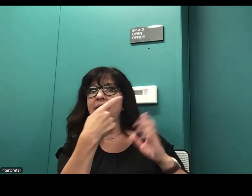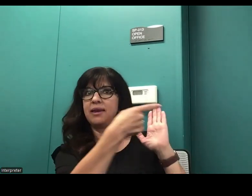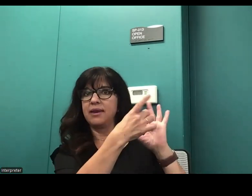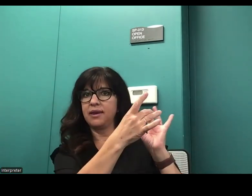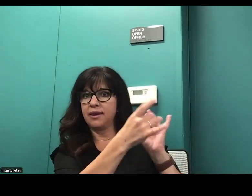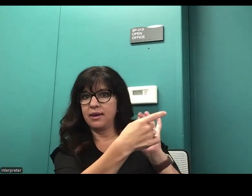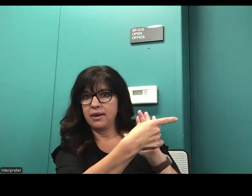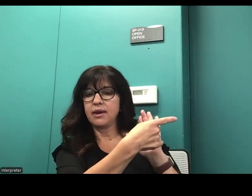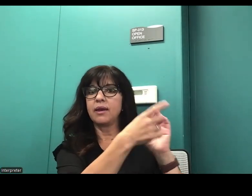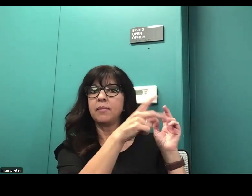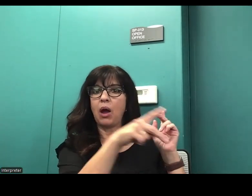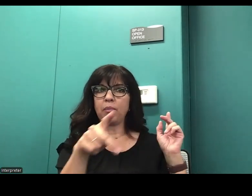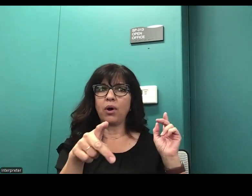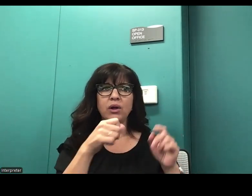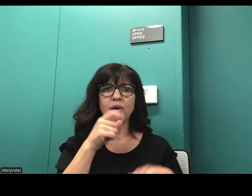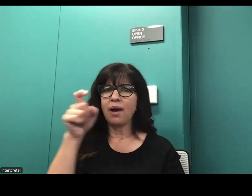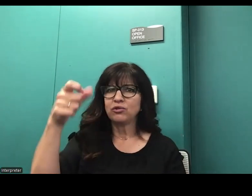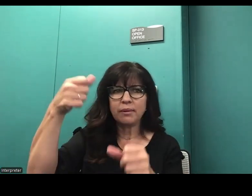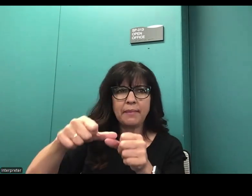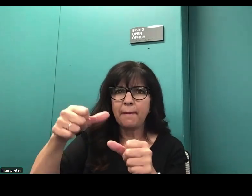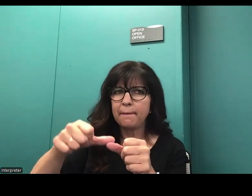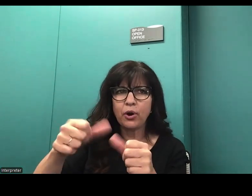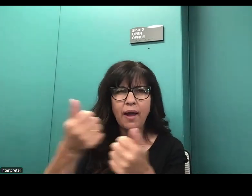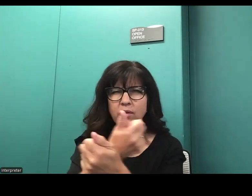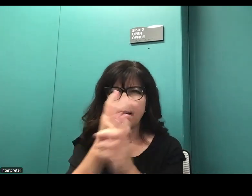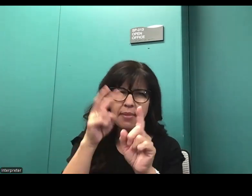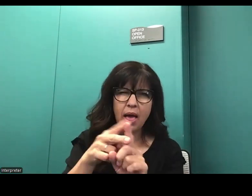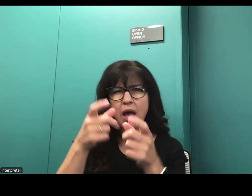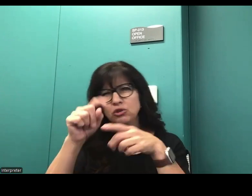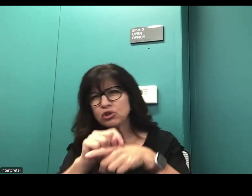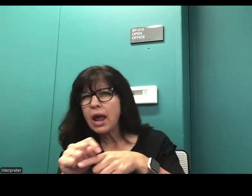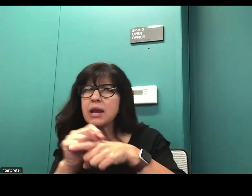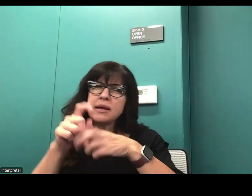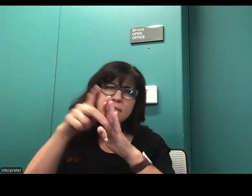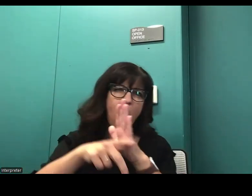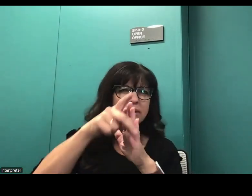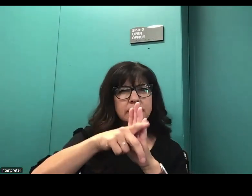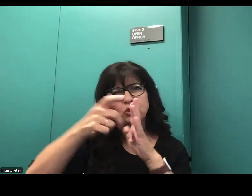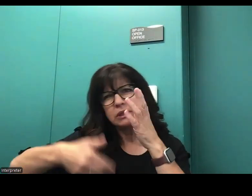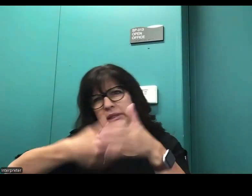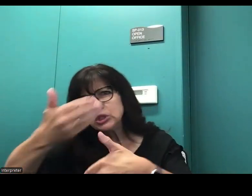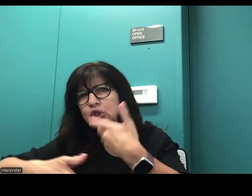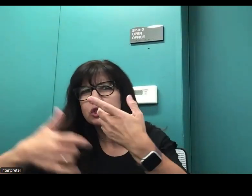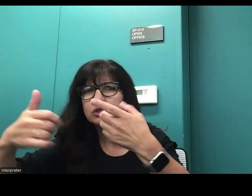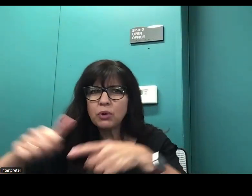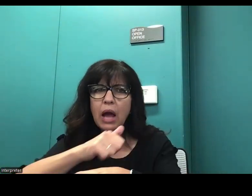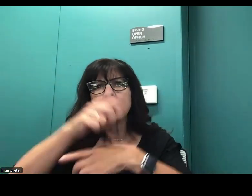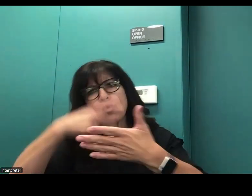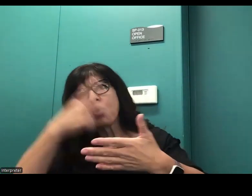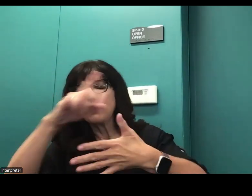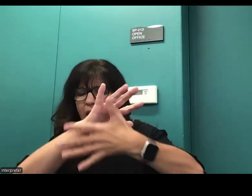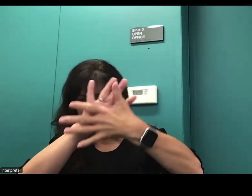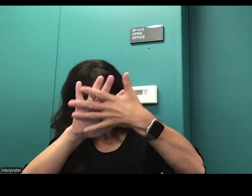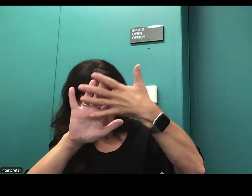Now, you don't have to remember what these all apply to: training initiatives, policies, procedures, practices, programs,